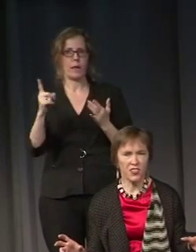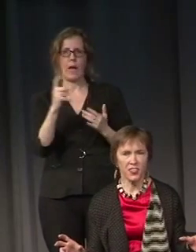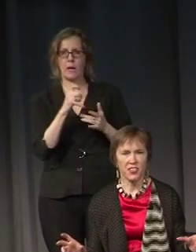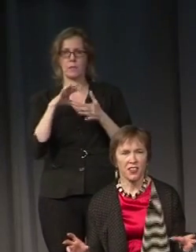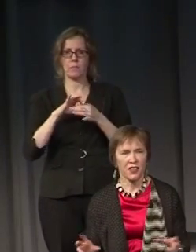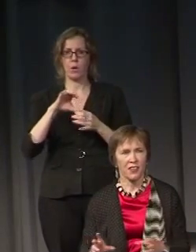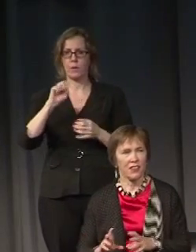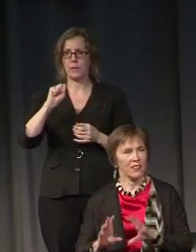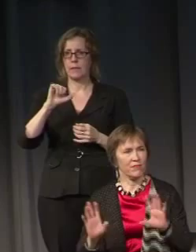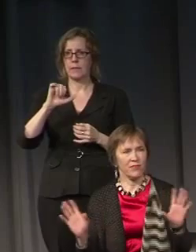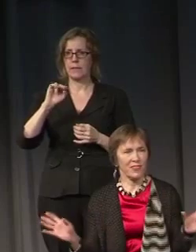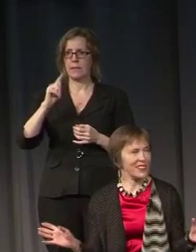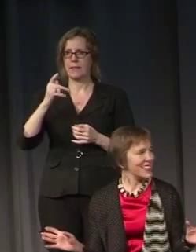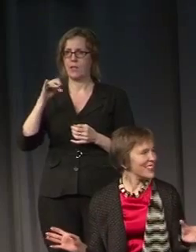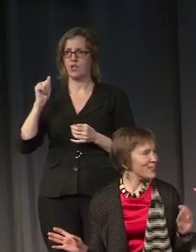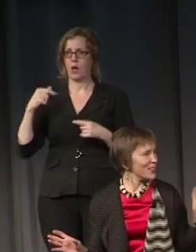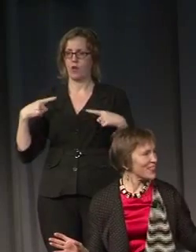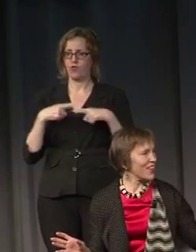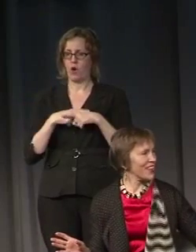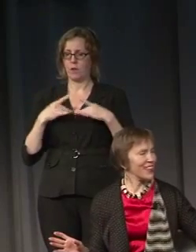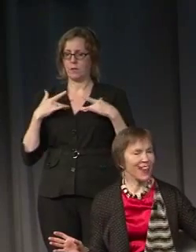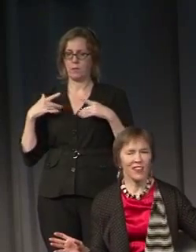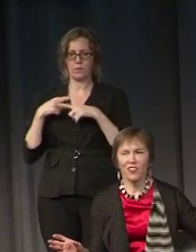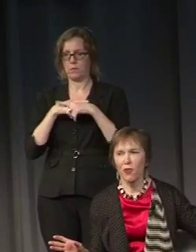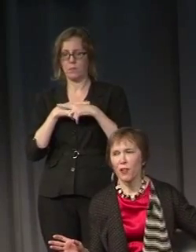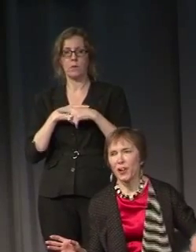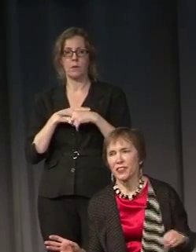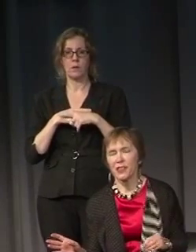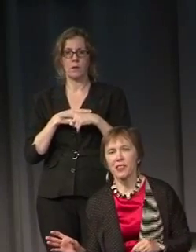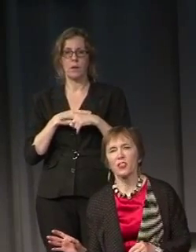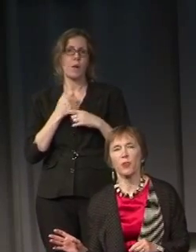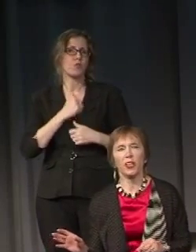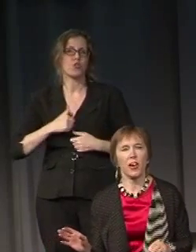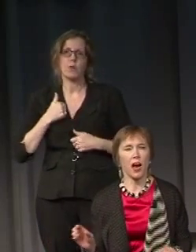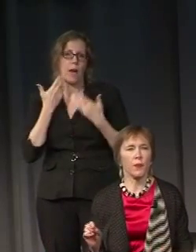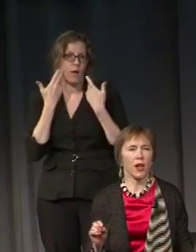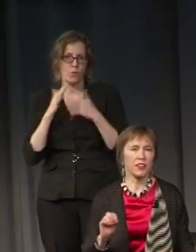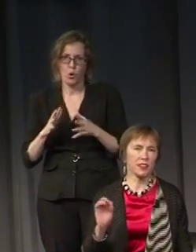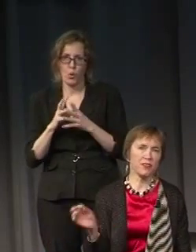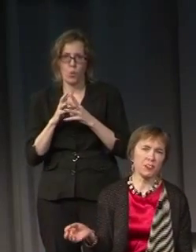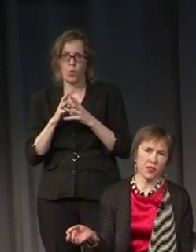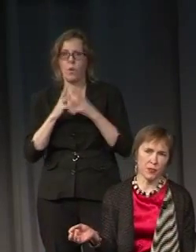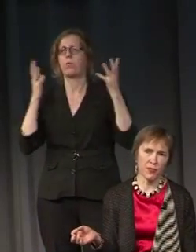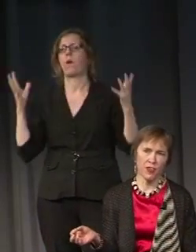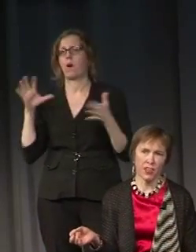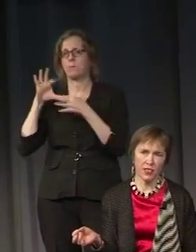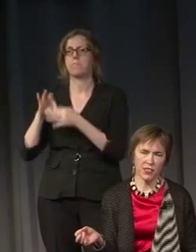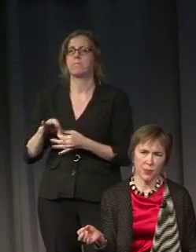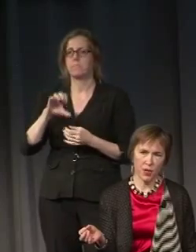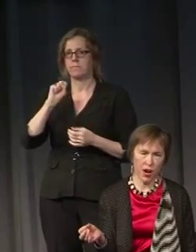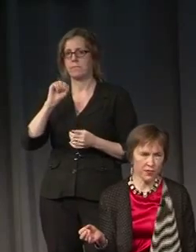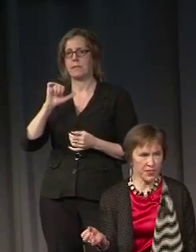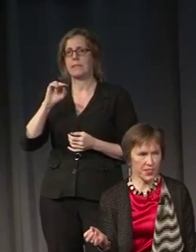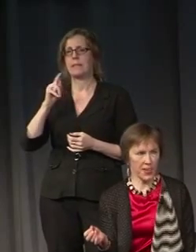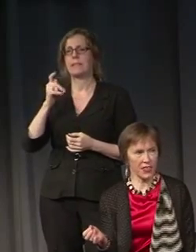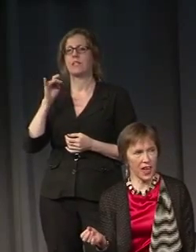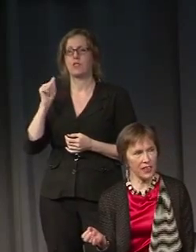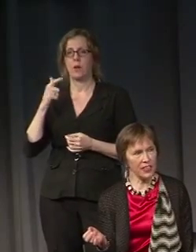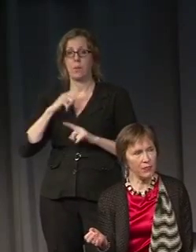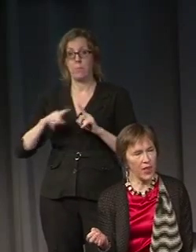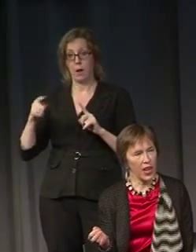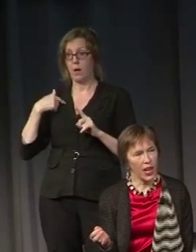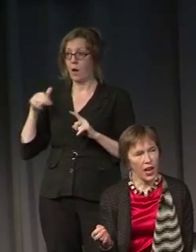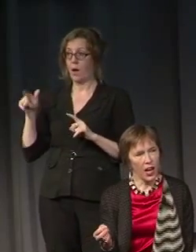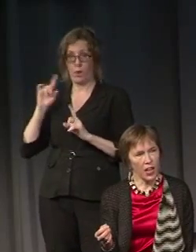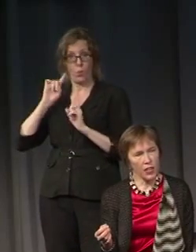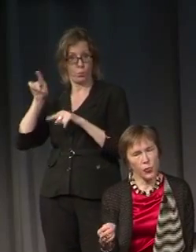and I'll just deliver. She knows sorry, all about I don't know all synesthesia. about synesthesia, but I'll deliver some findings from a conference that I